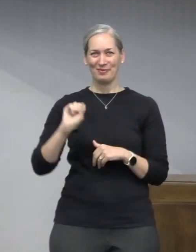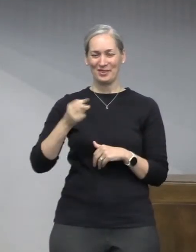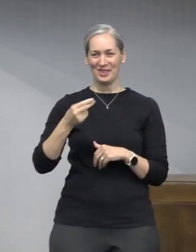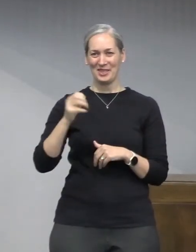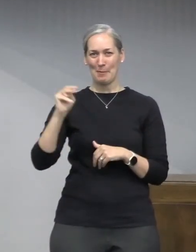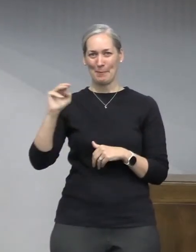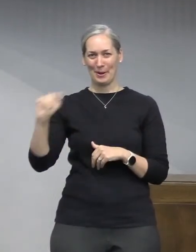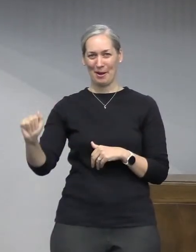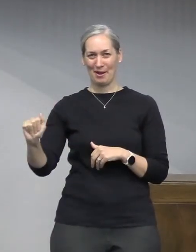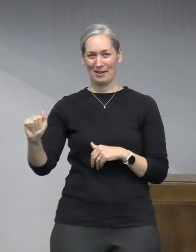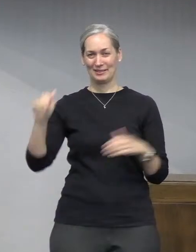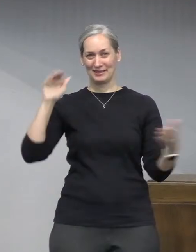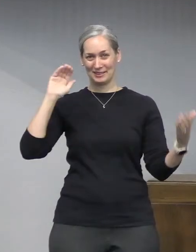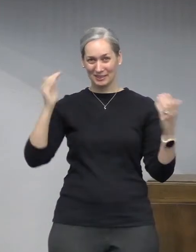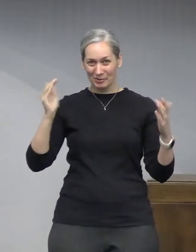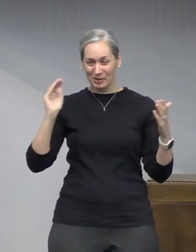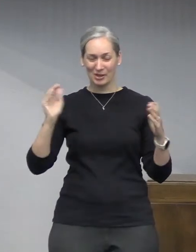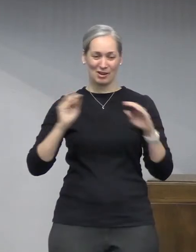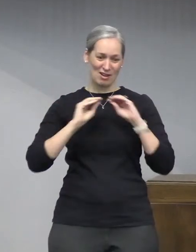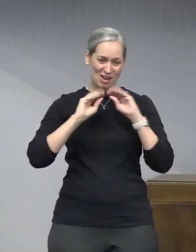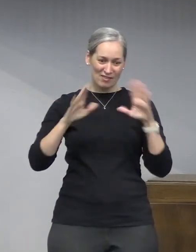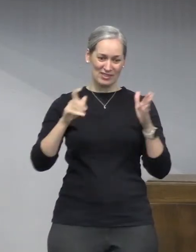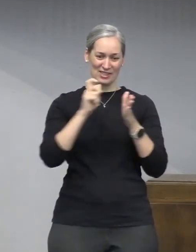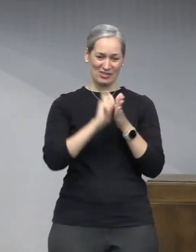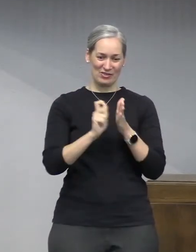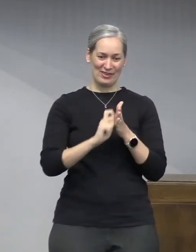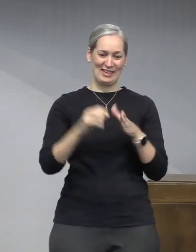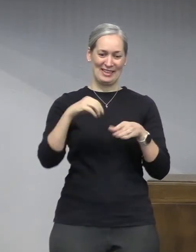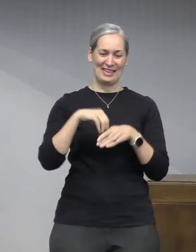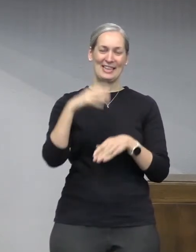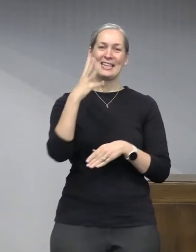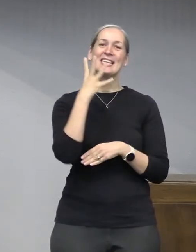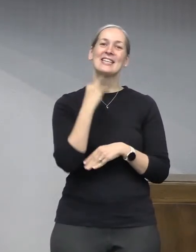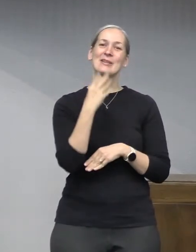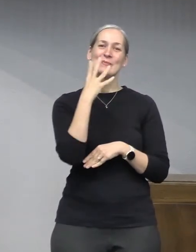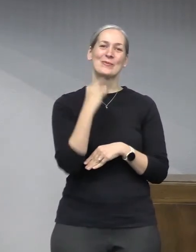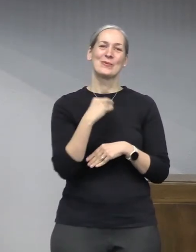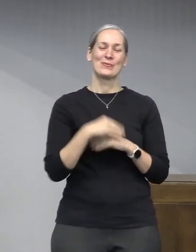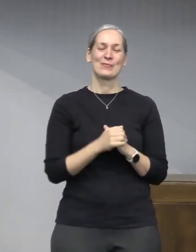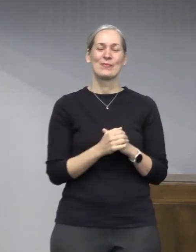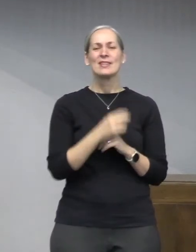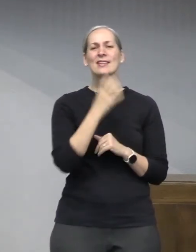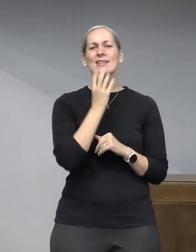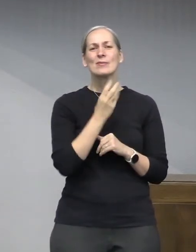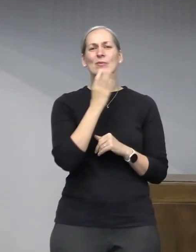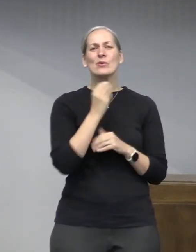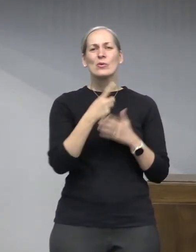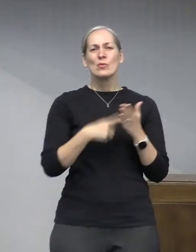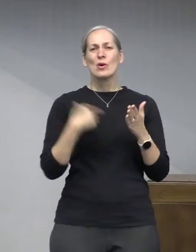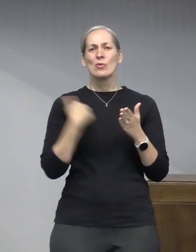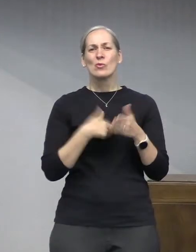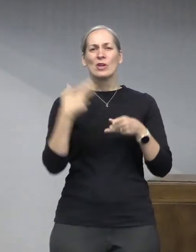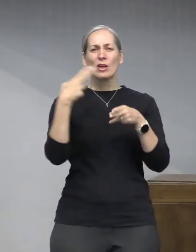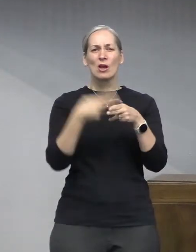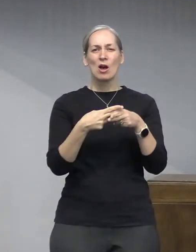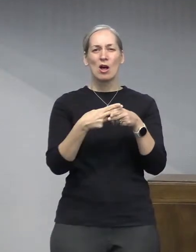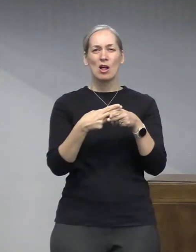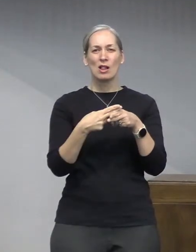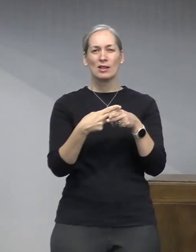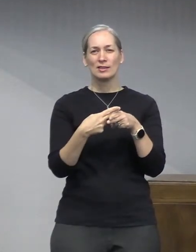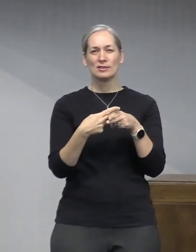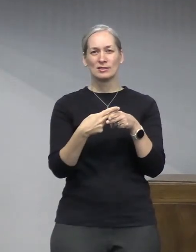was obviously written in Hebrew. And Hebrew is what we would call a